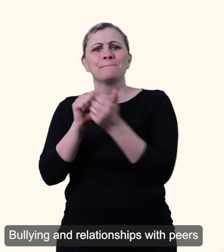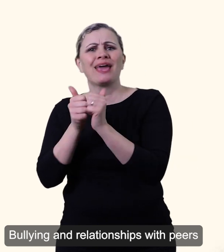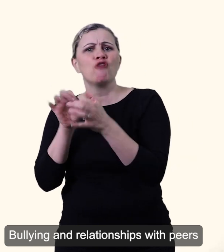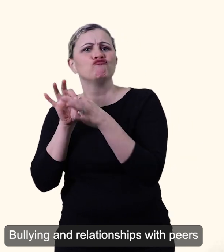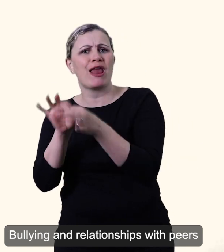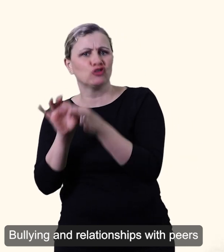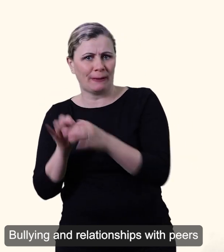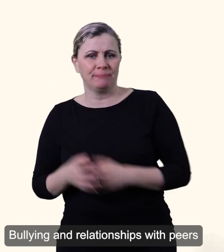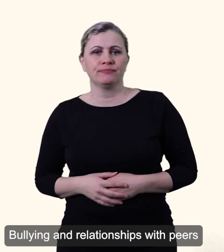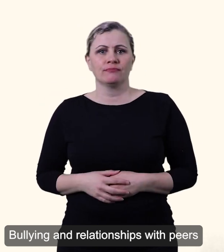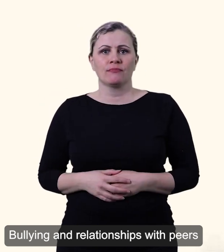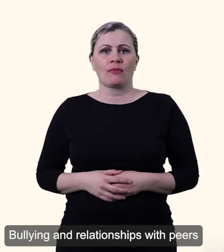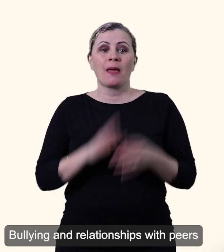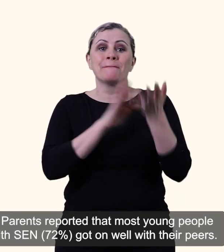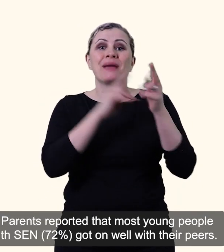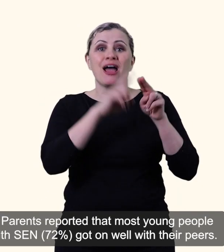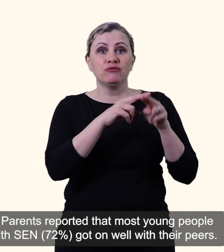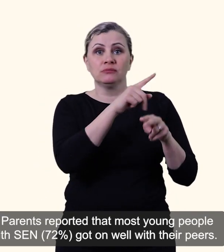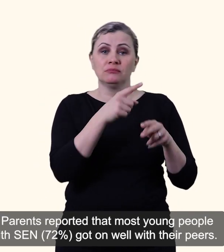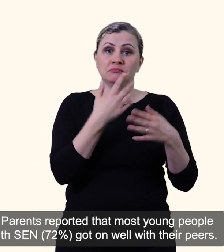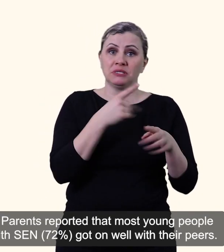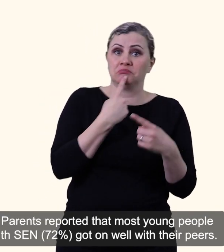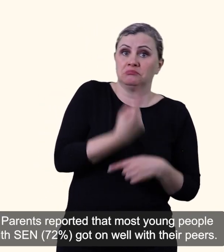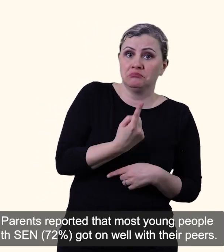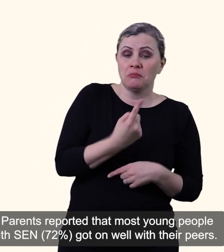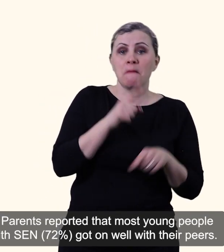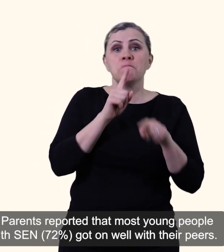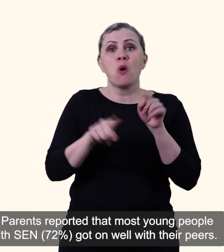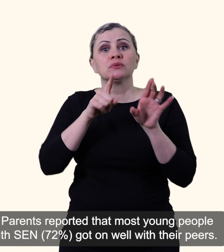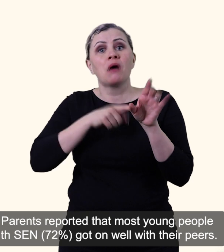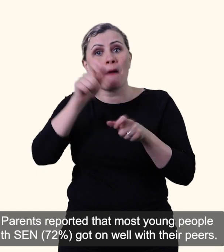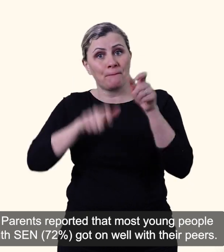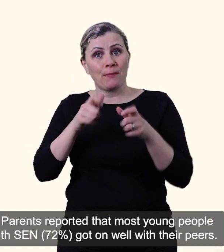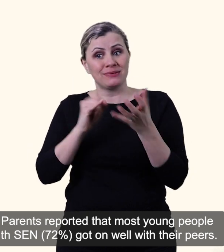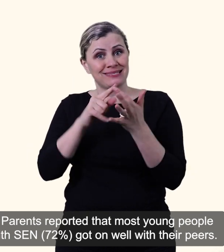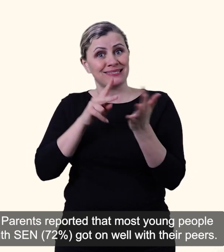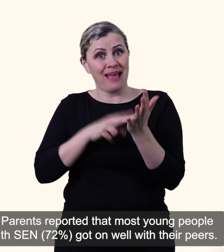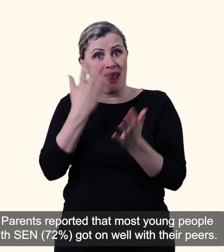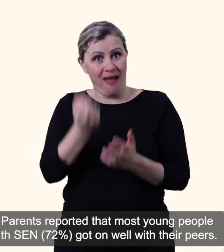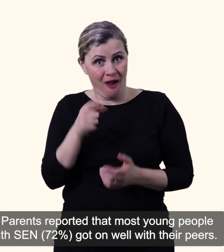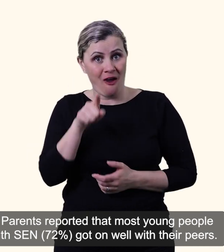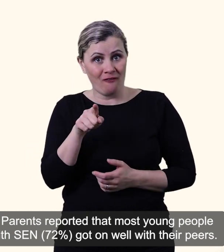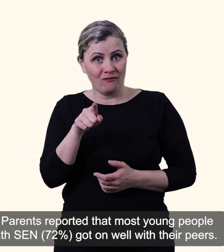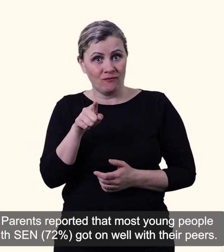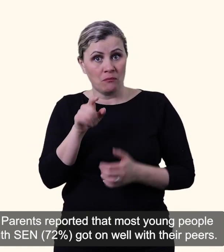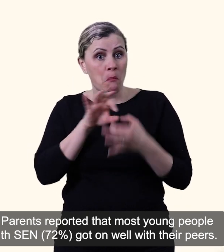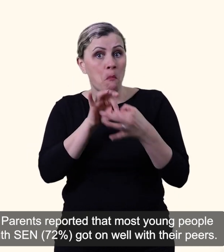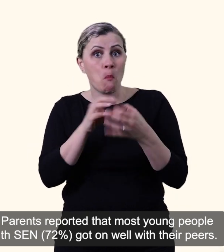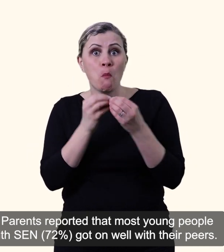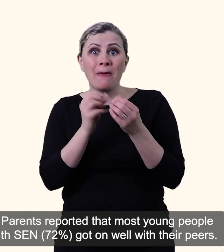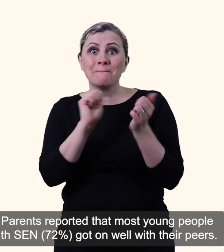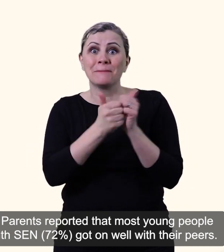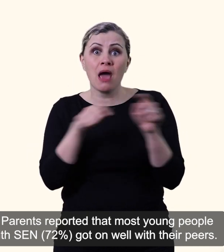Bullying and relationships with peers. Parents reported that most young people with SEN, 72%, got